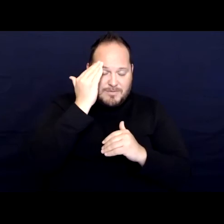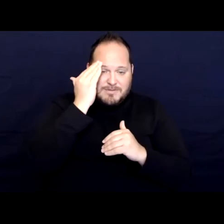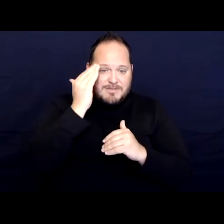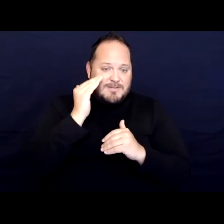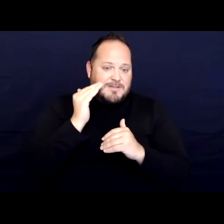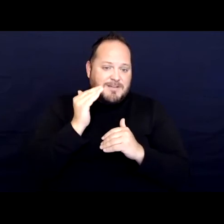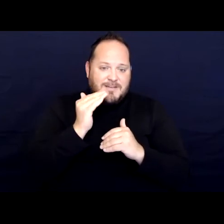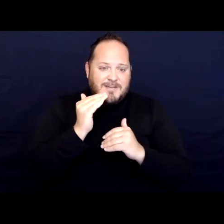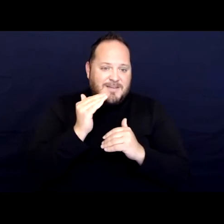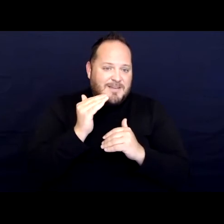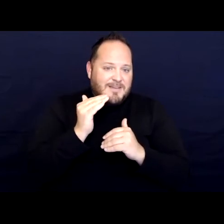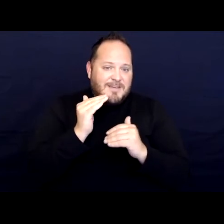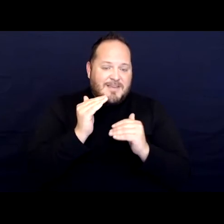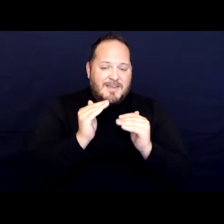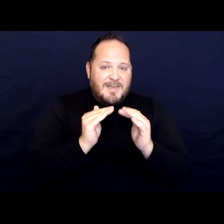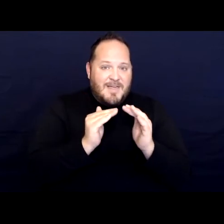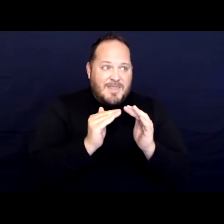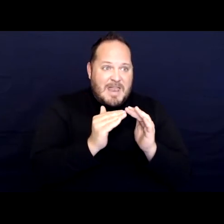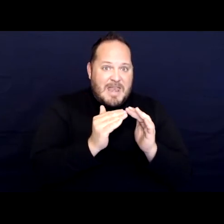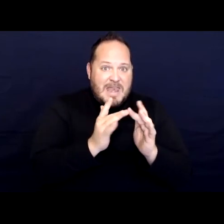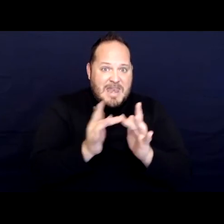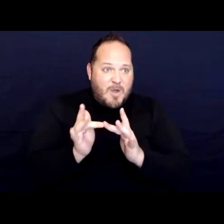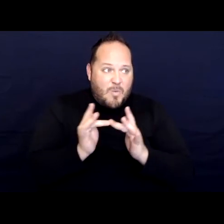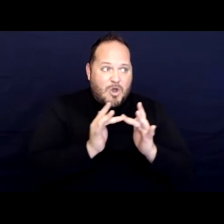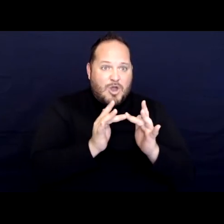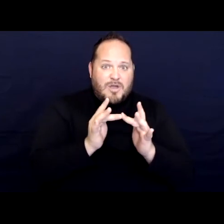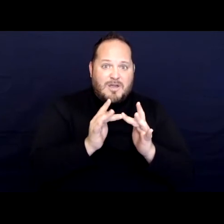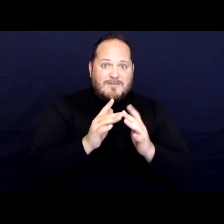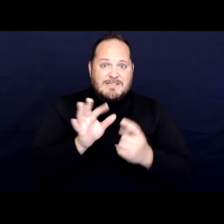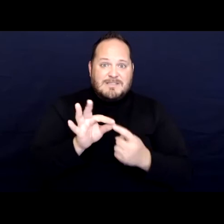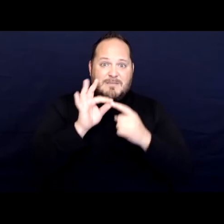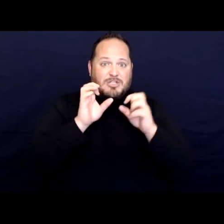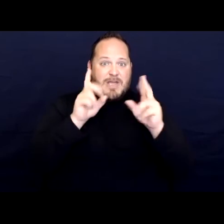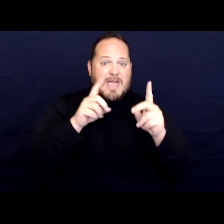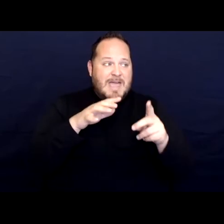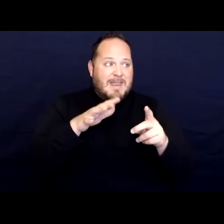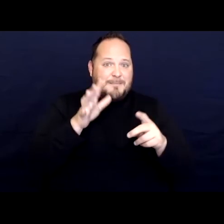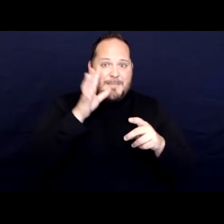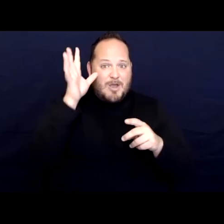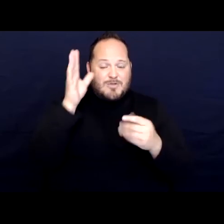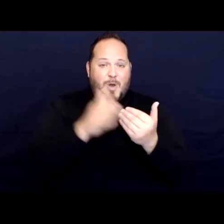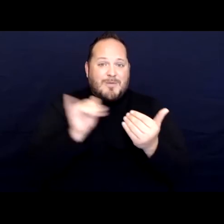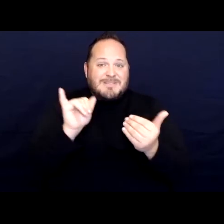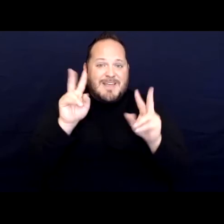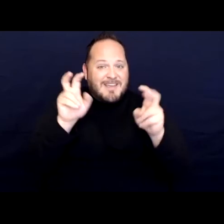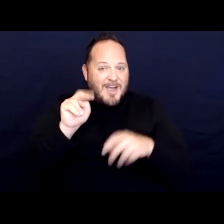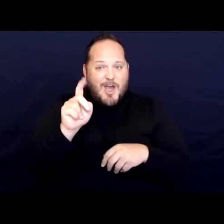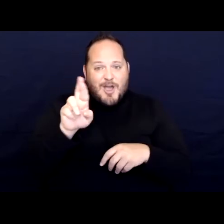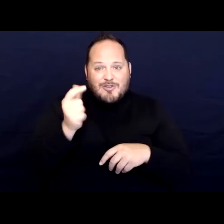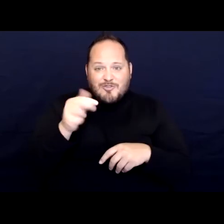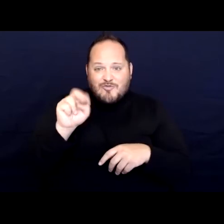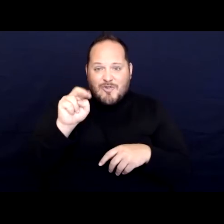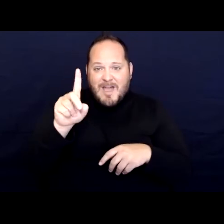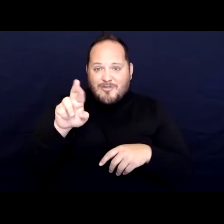the the network of special ed parents is like, the Underground Railroad in a way. It's like, if there's